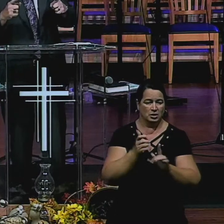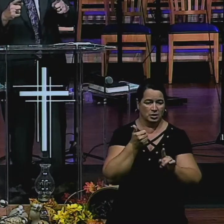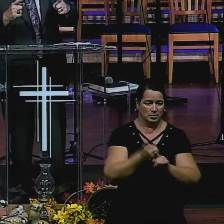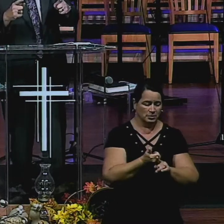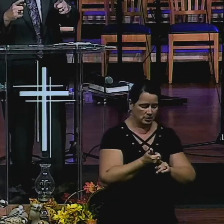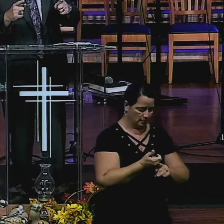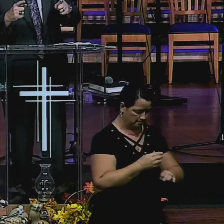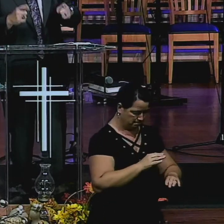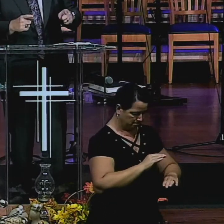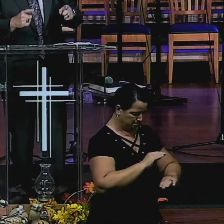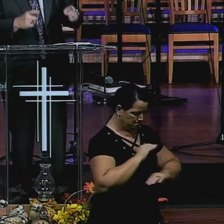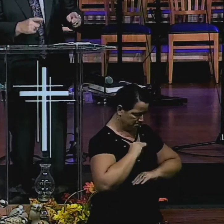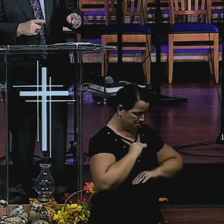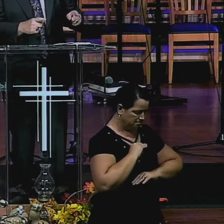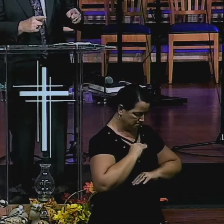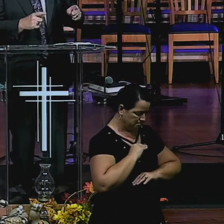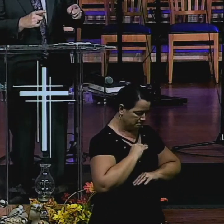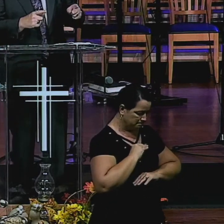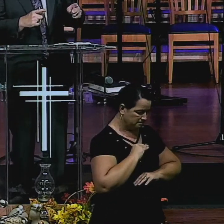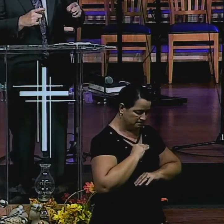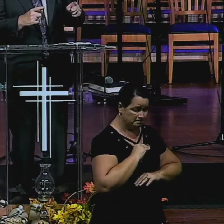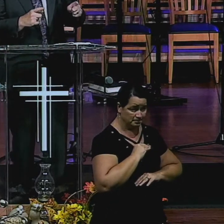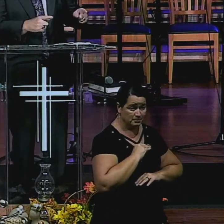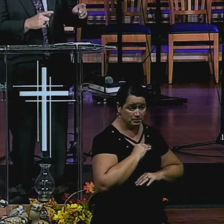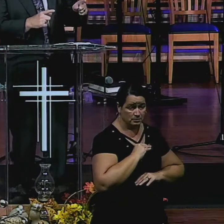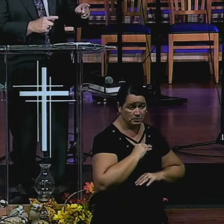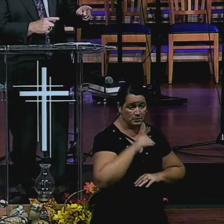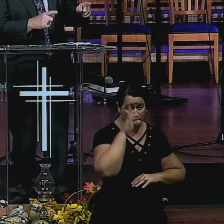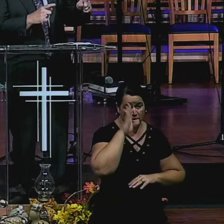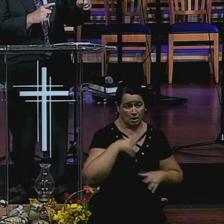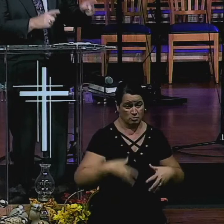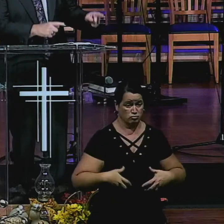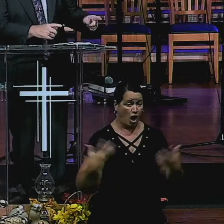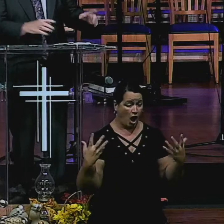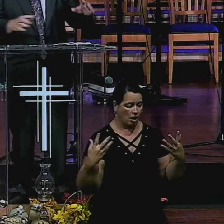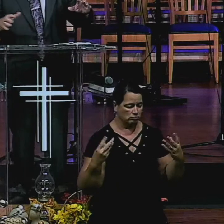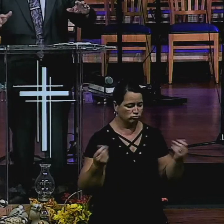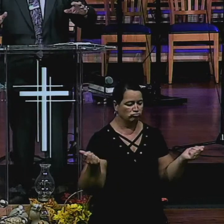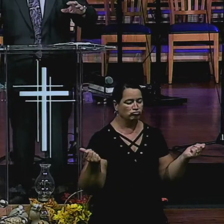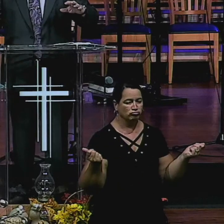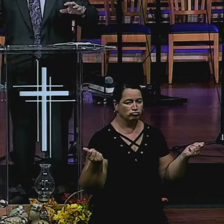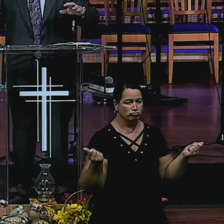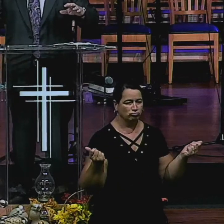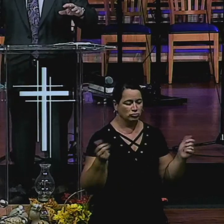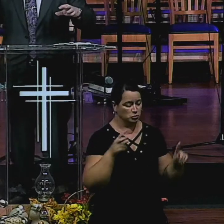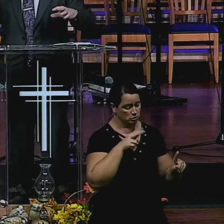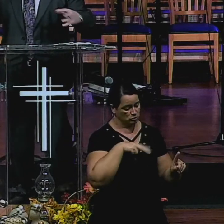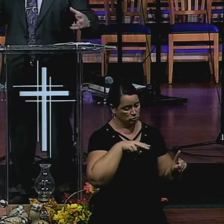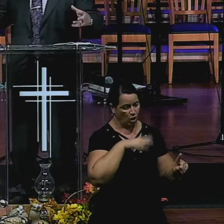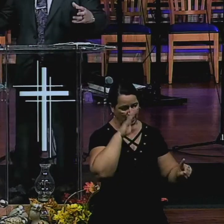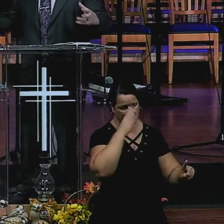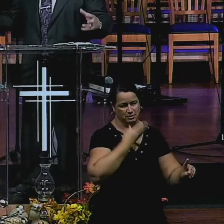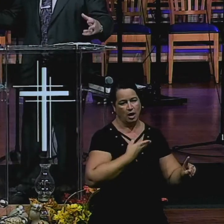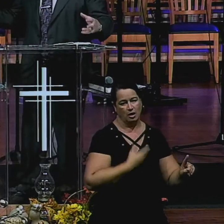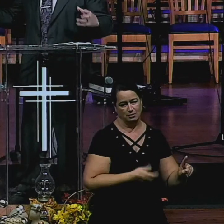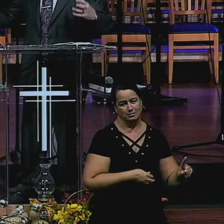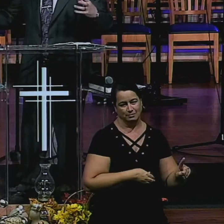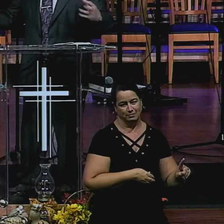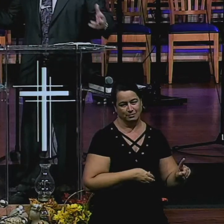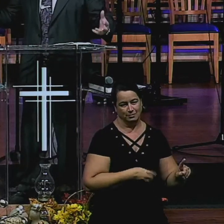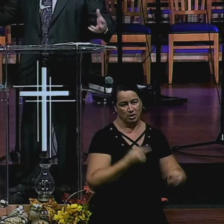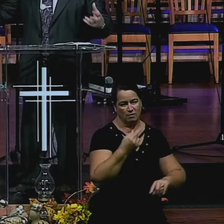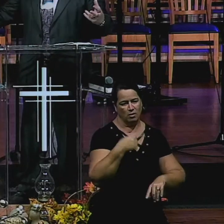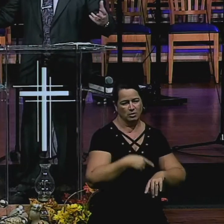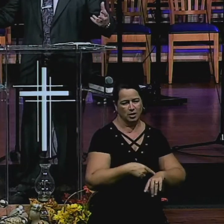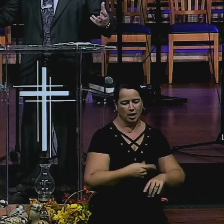just wrath of God, divinely appropriate against sin. And for the first time when I read that book, Peace with